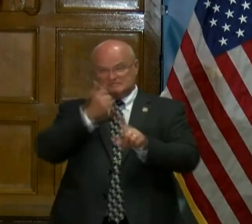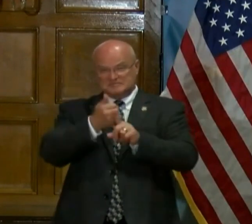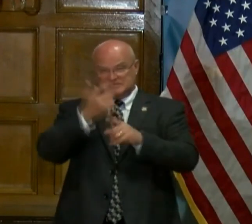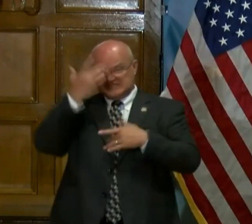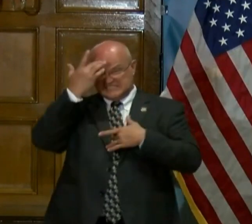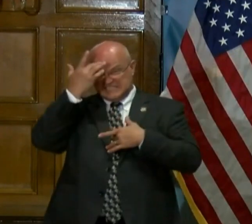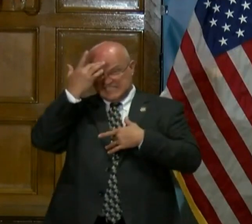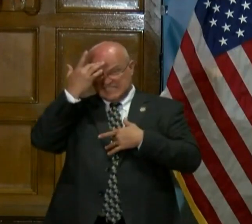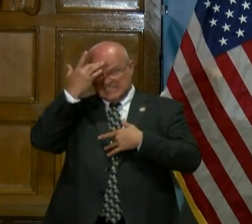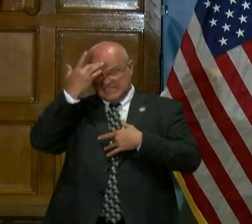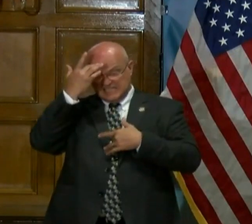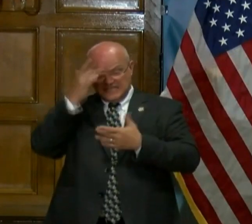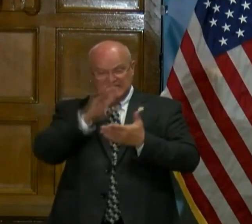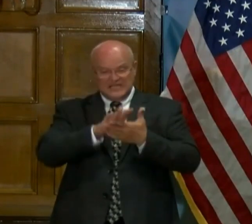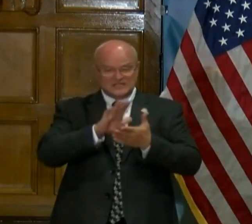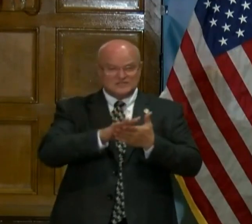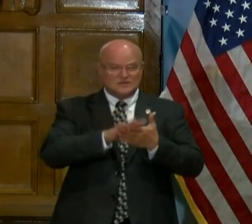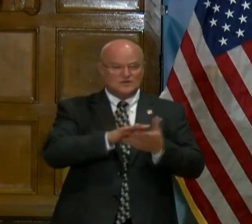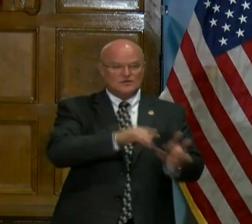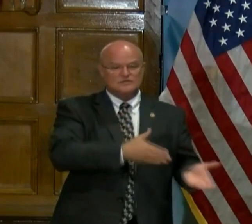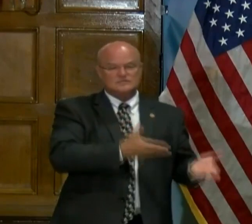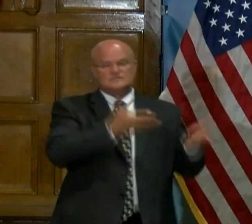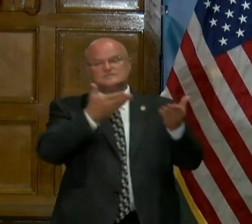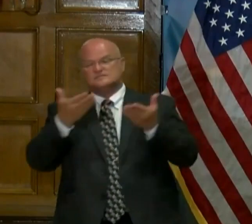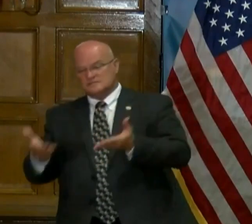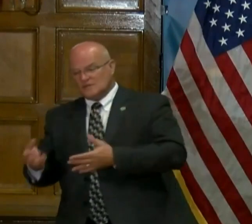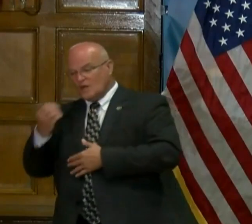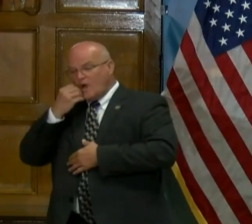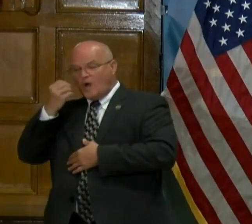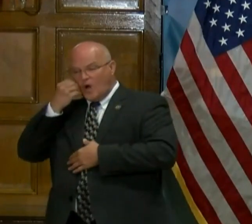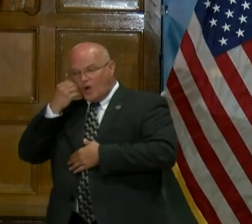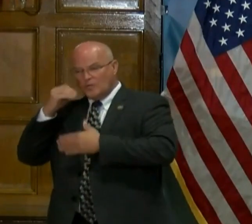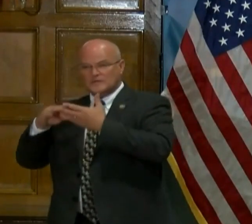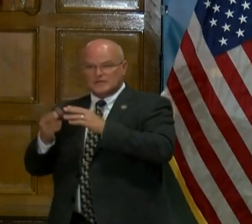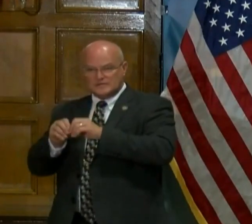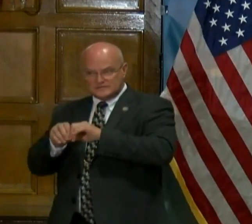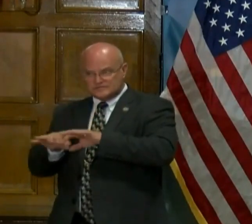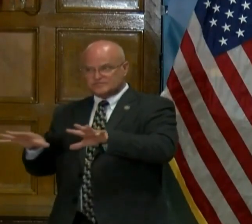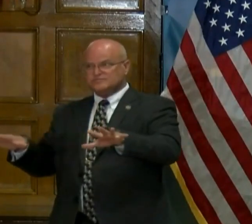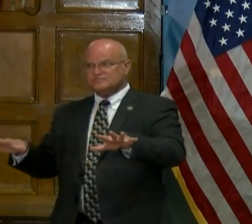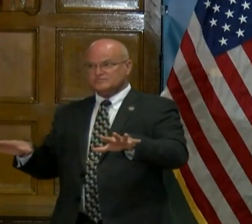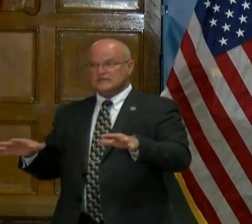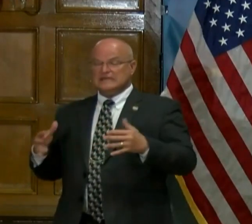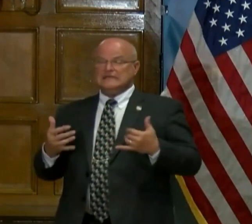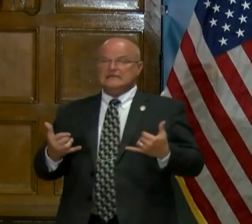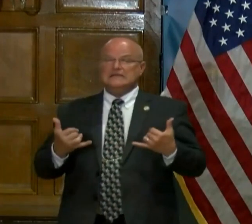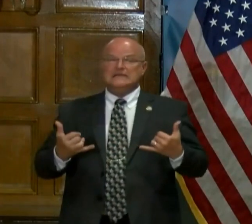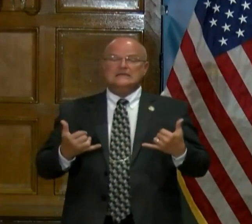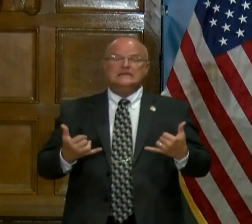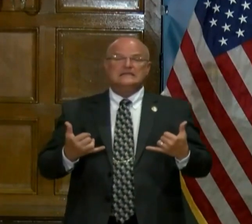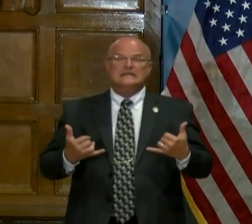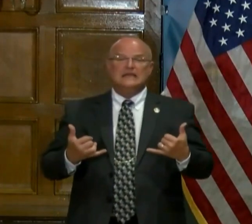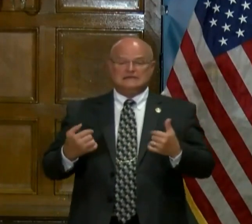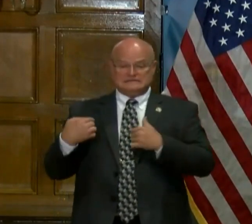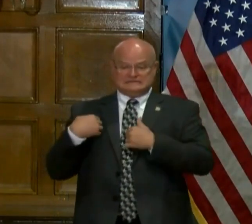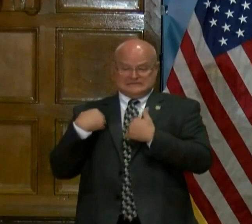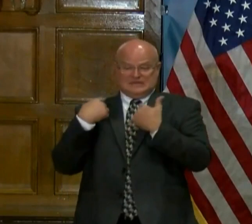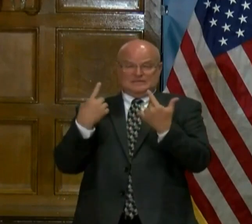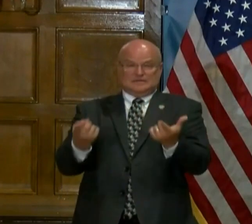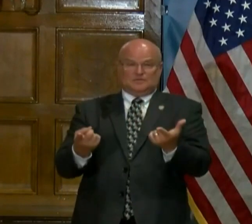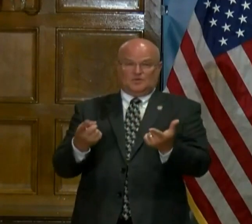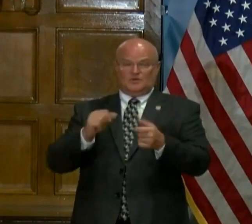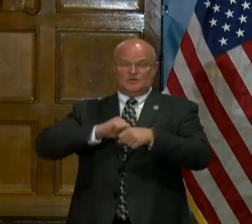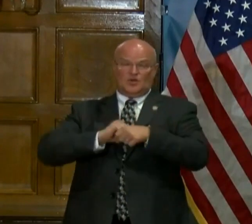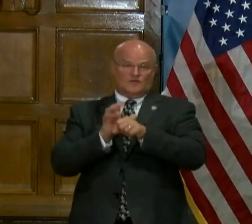if children get sick at school, to come and bring it back to their homes and their communities. Now, up to this point in